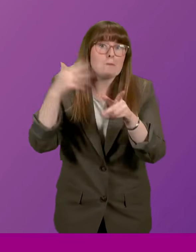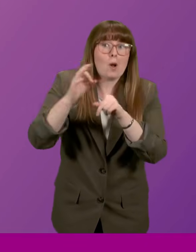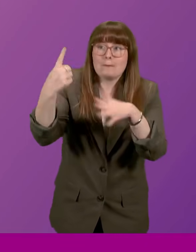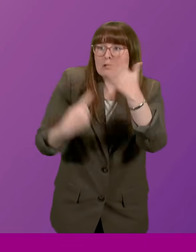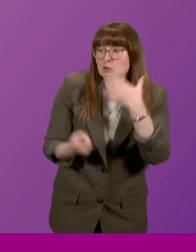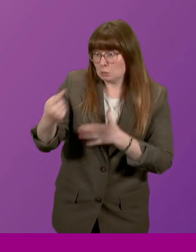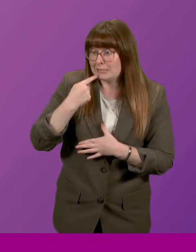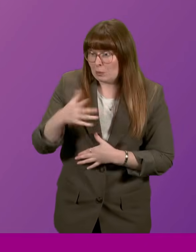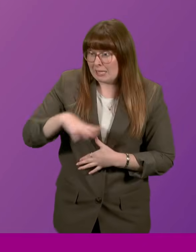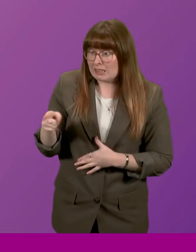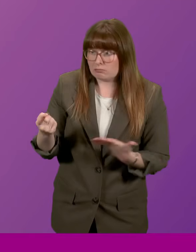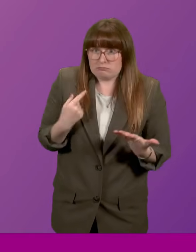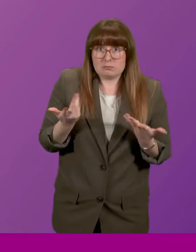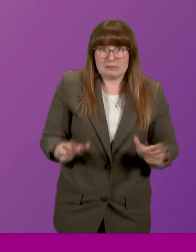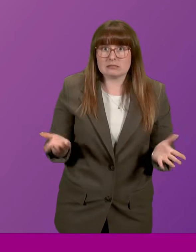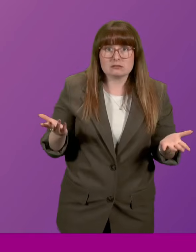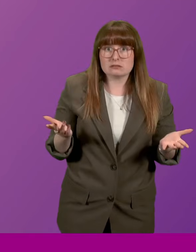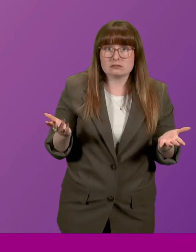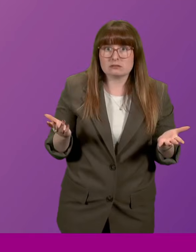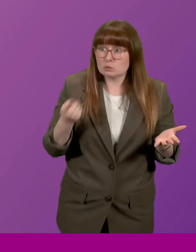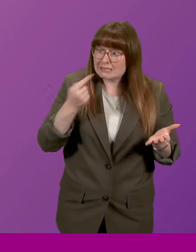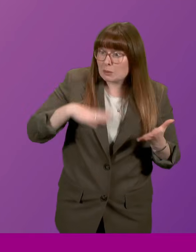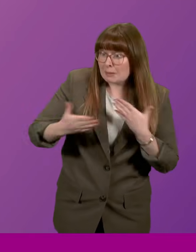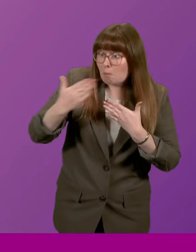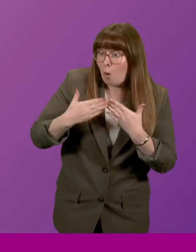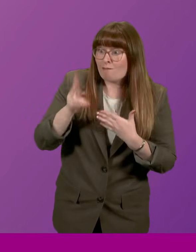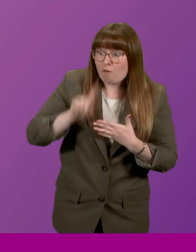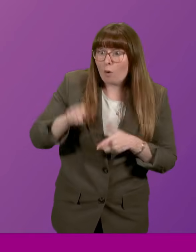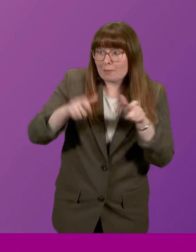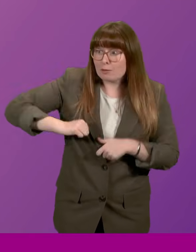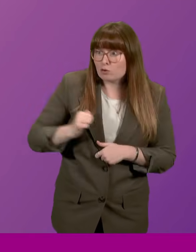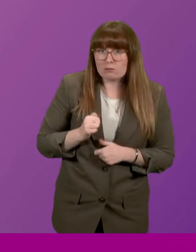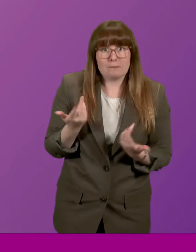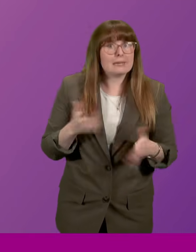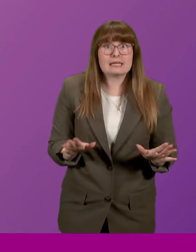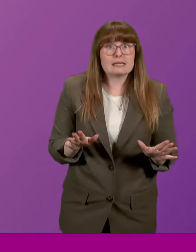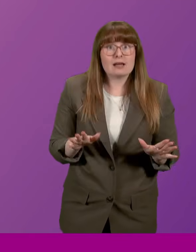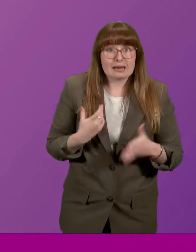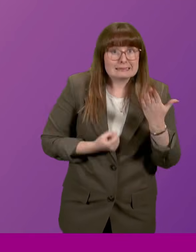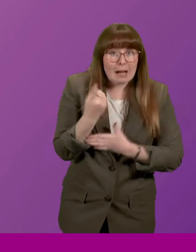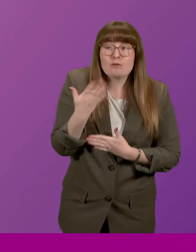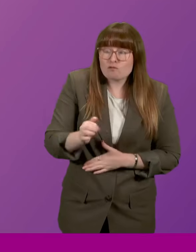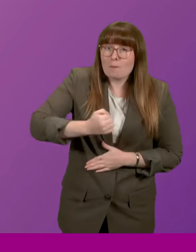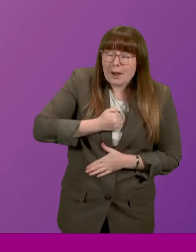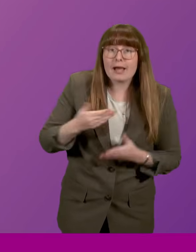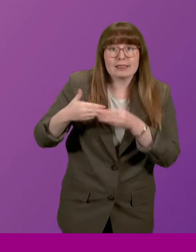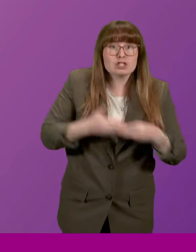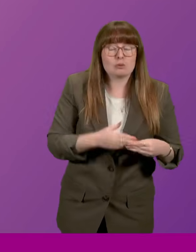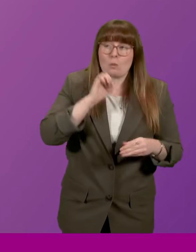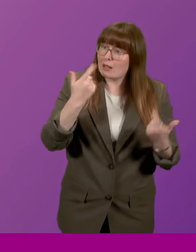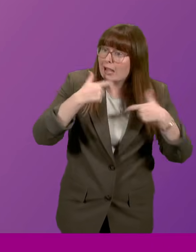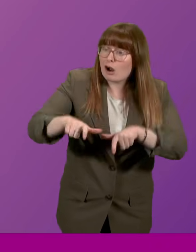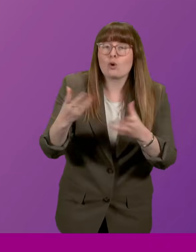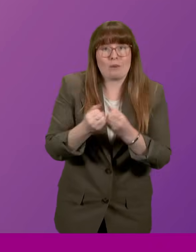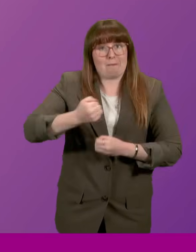increased procedures, increased solutions for the people of Scotland is happening, and it's happening under my leadership, and it's going to carry on happening under